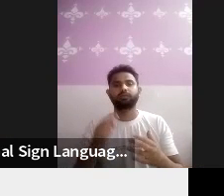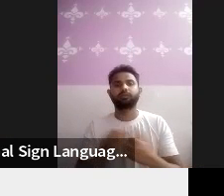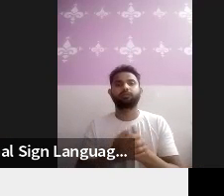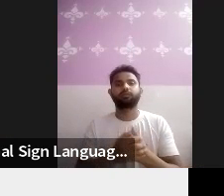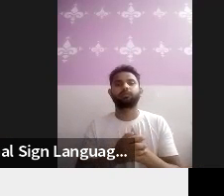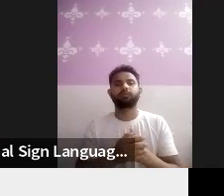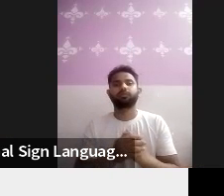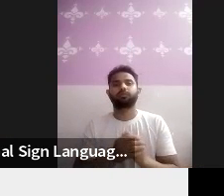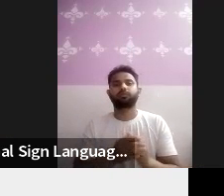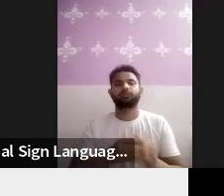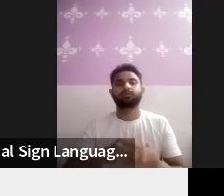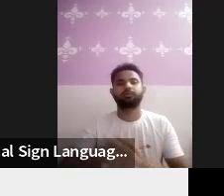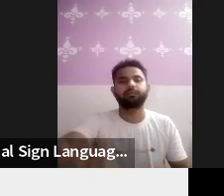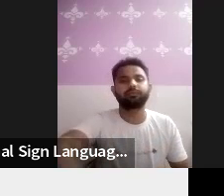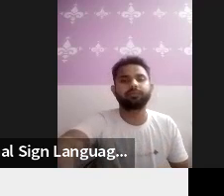Am I still with you?